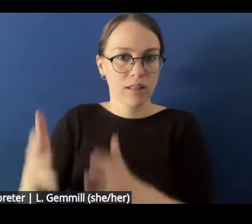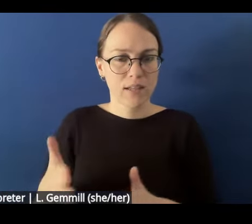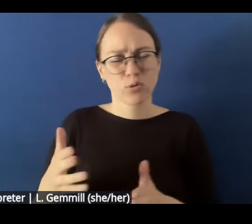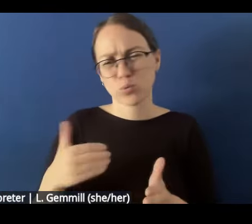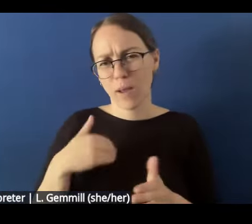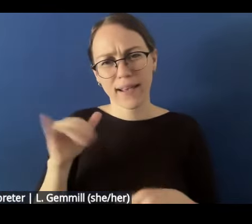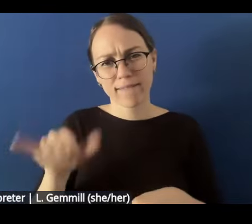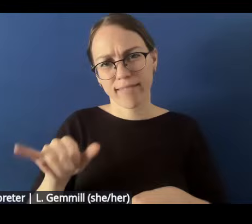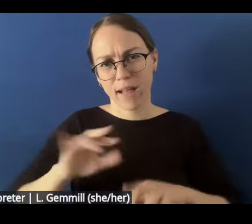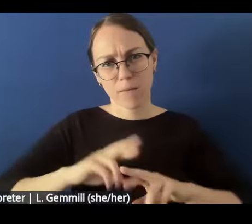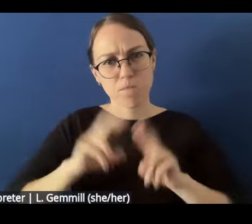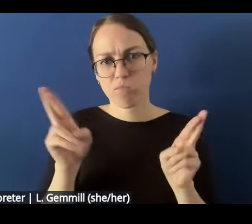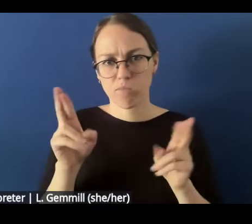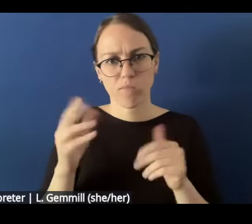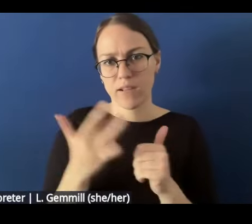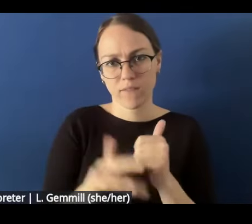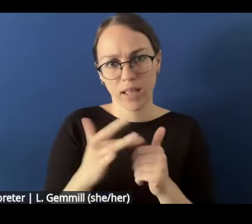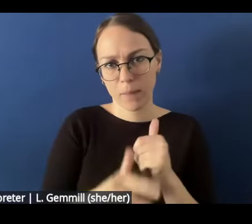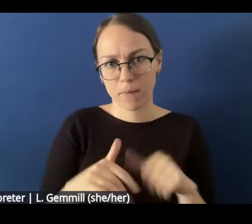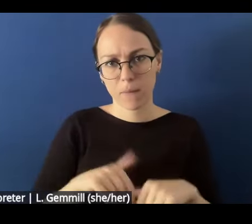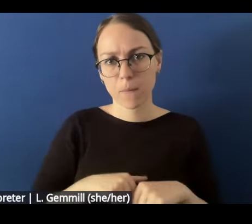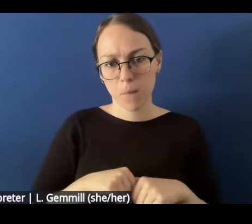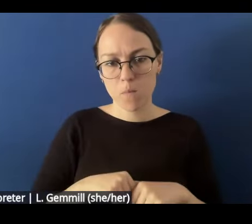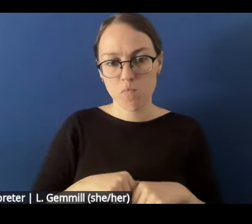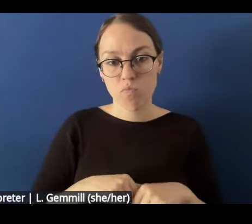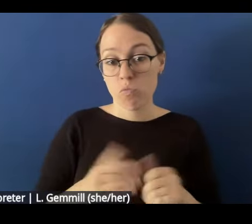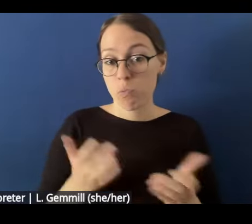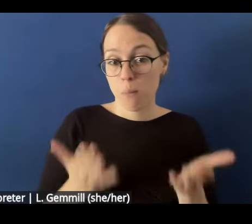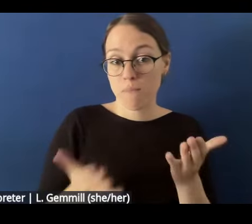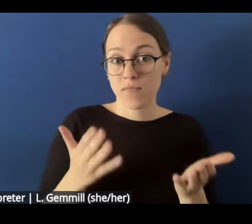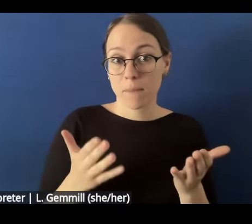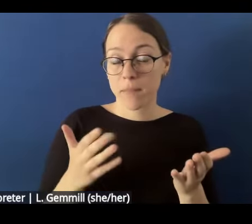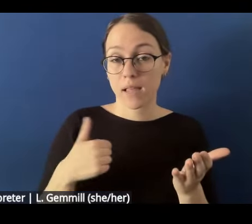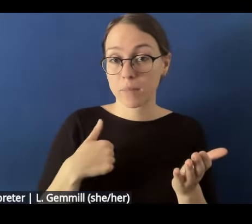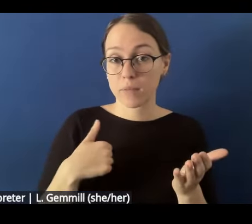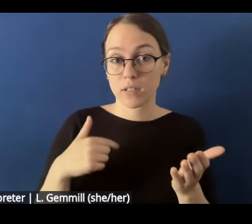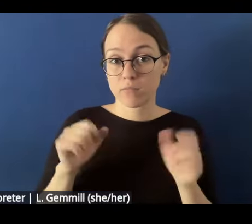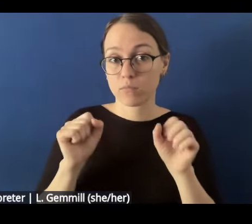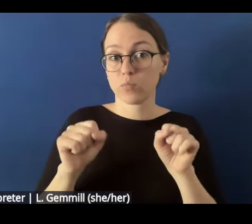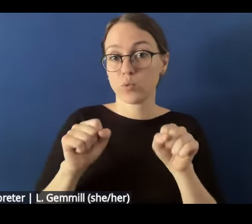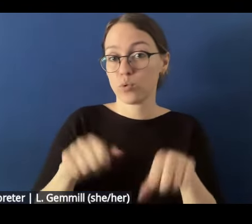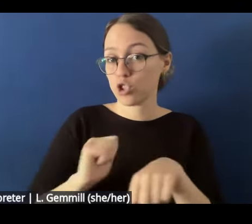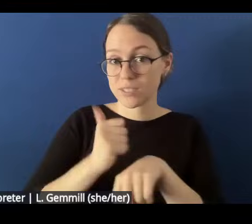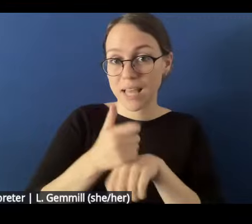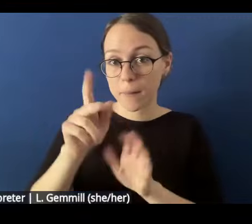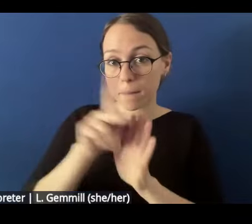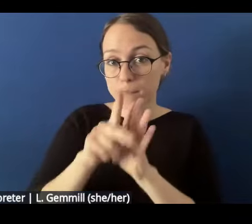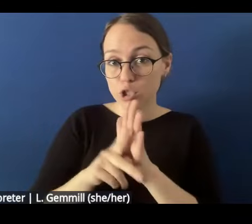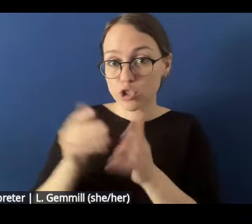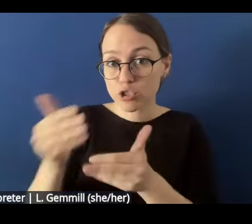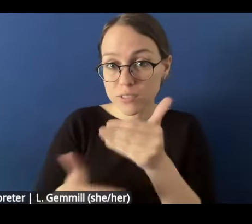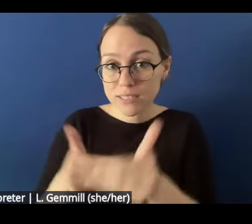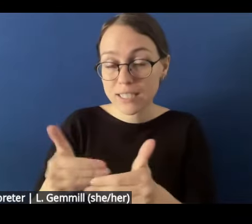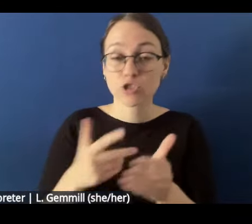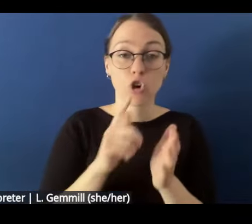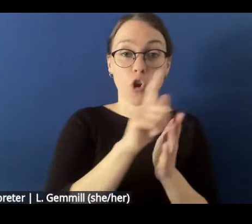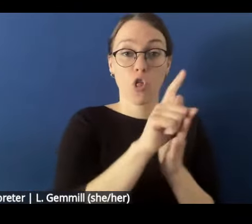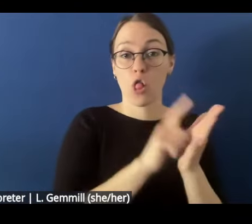can't perhaps you can do it as a matter of procedure, whether you need to have statutory changes, I don't